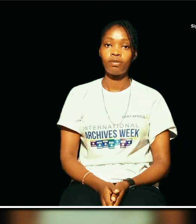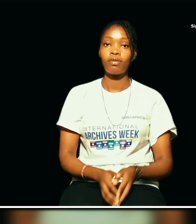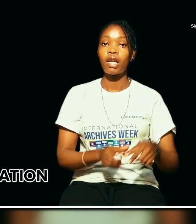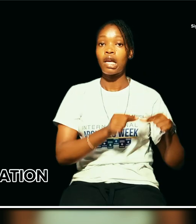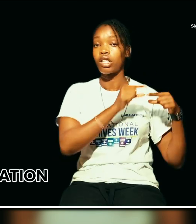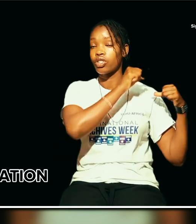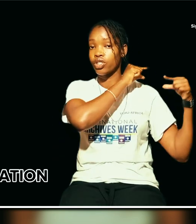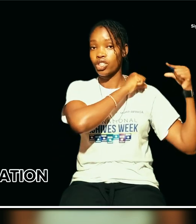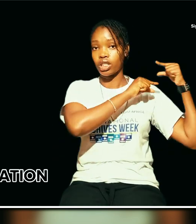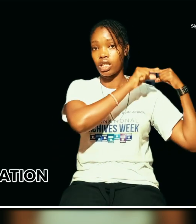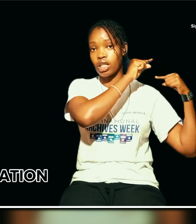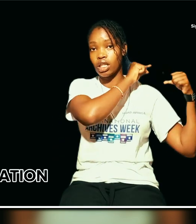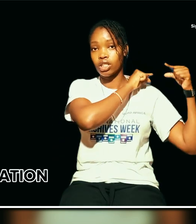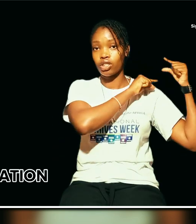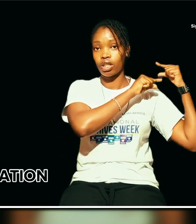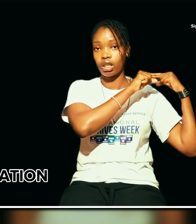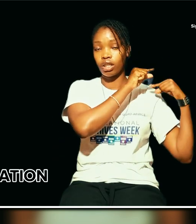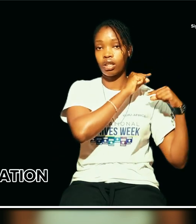generation,